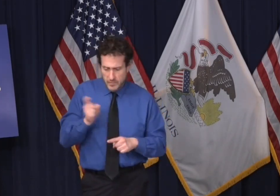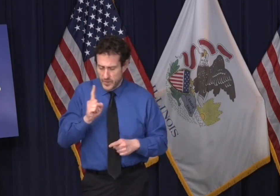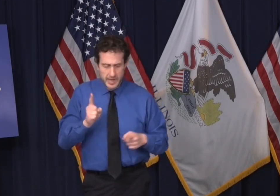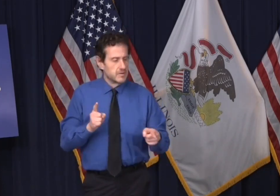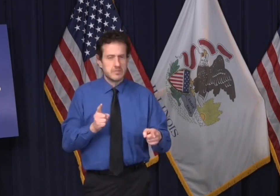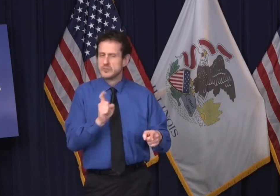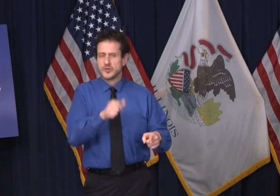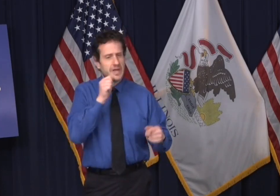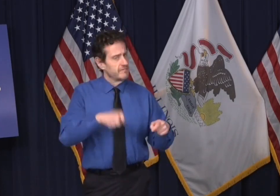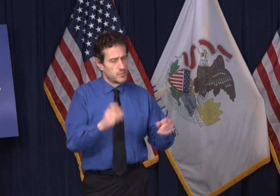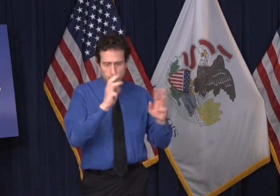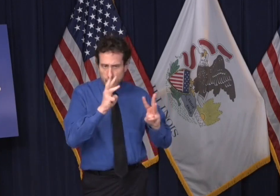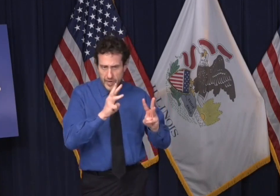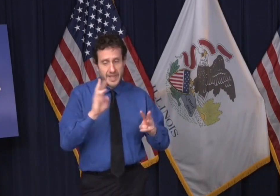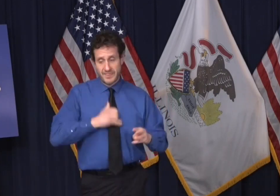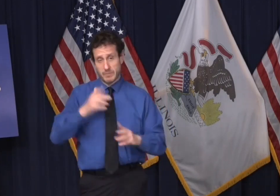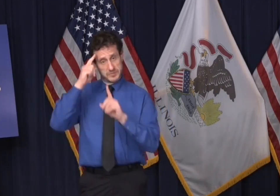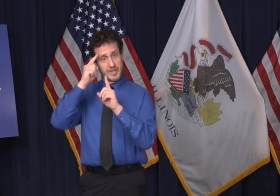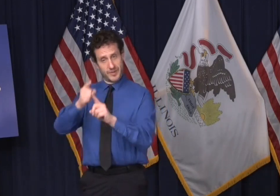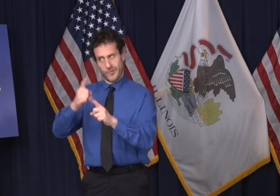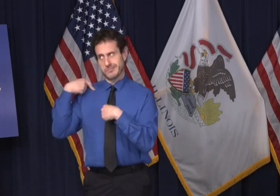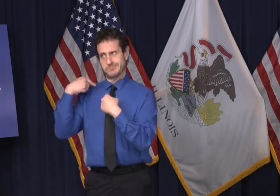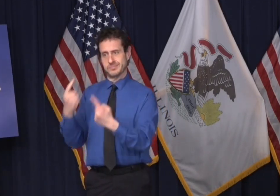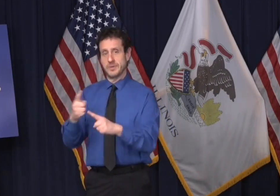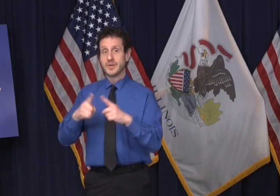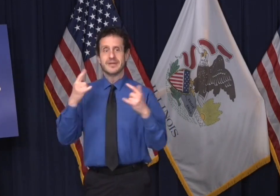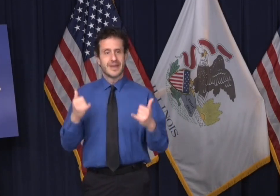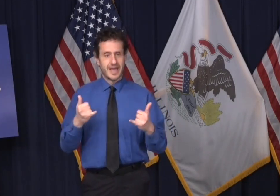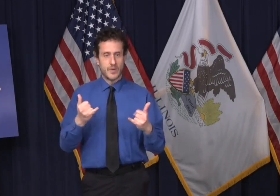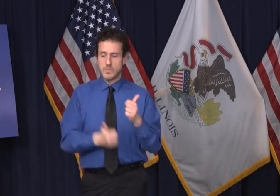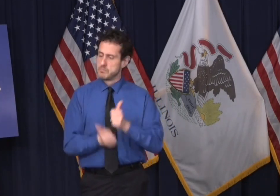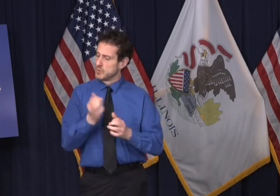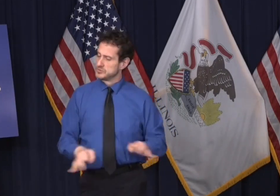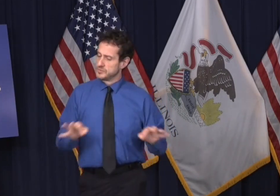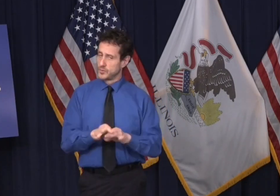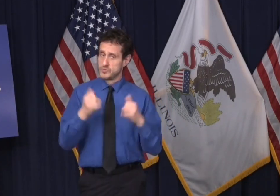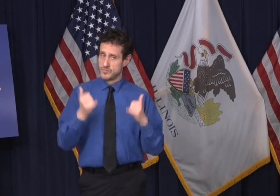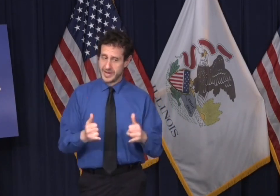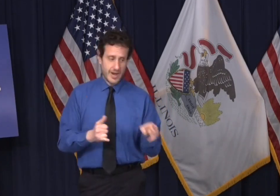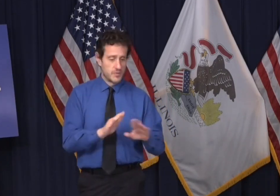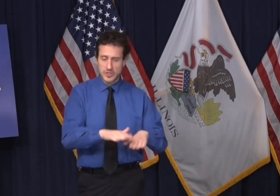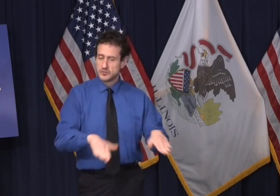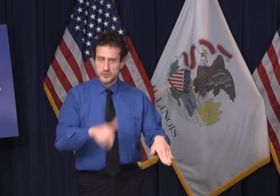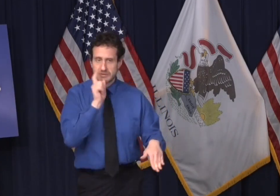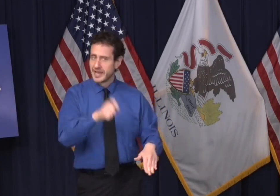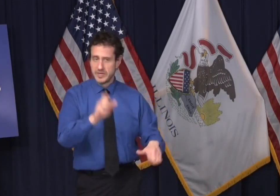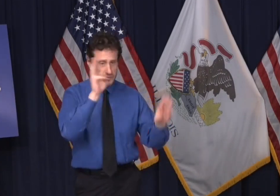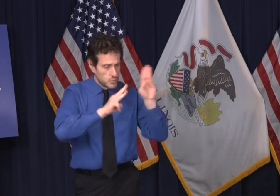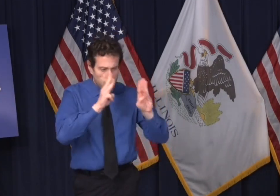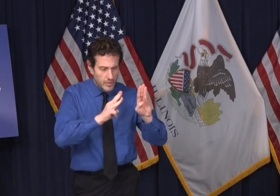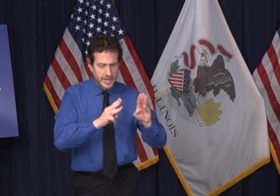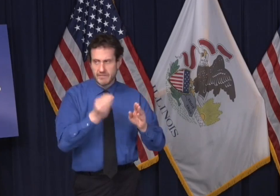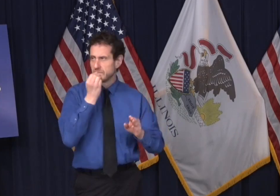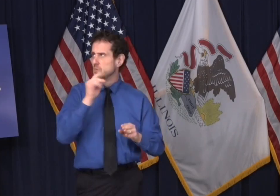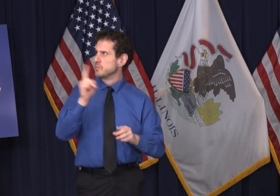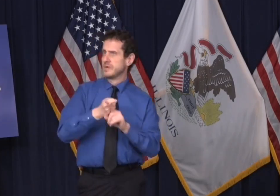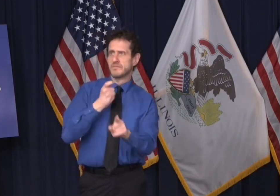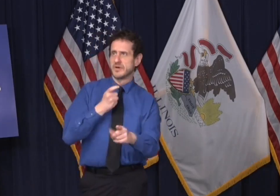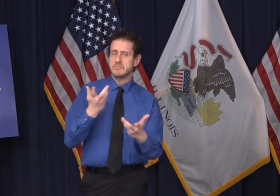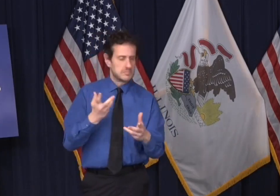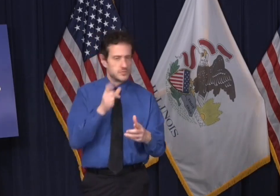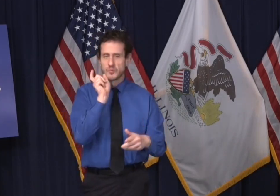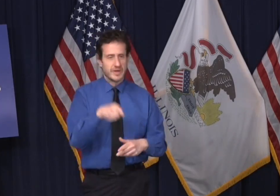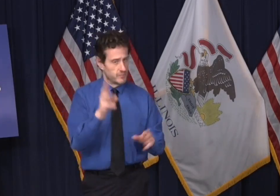this pandemic, and it's more important than ever right now. This change will make a real difference